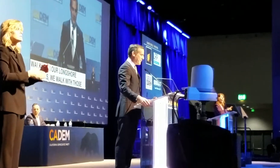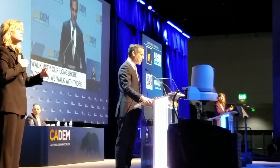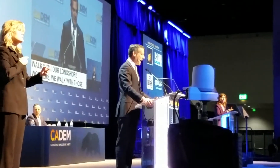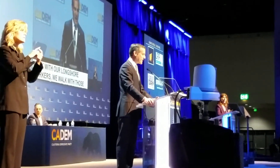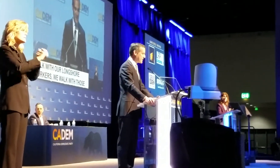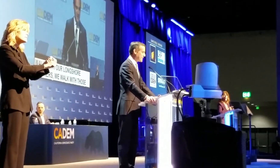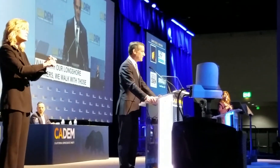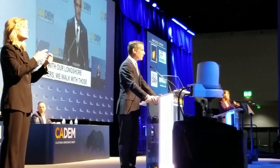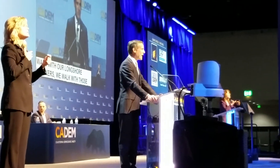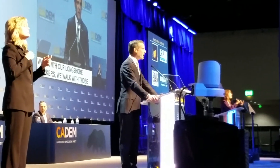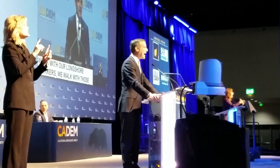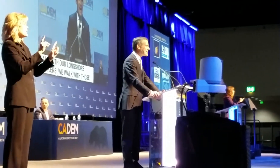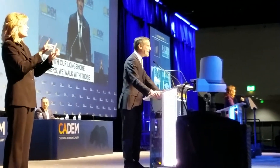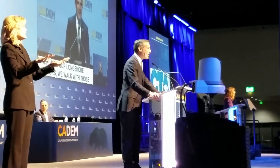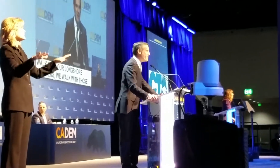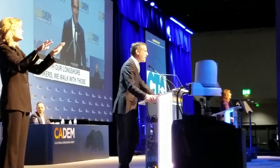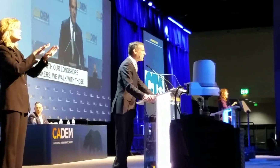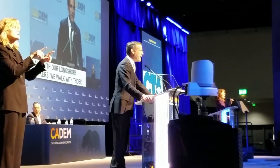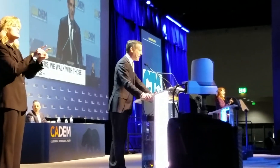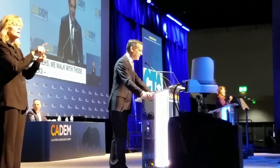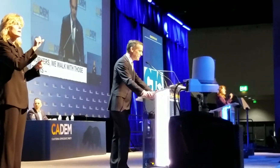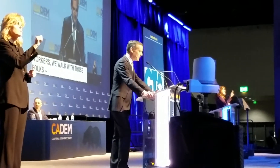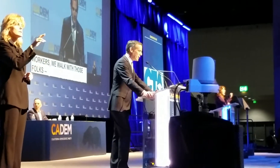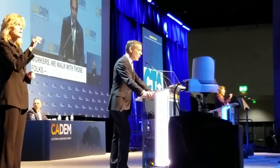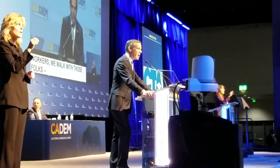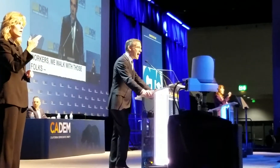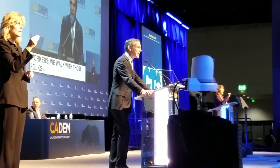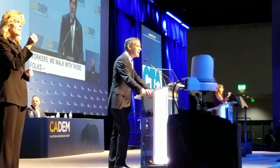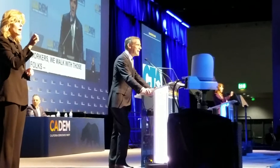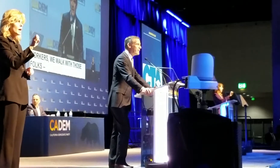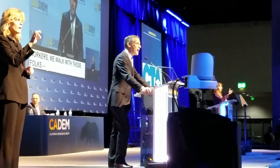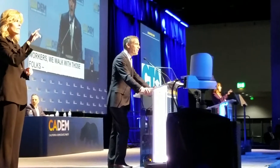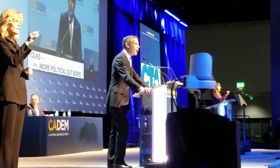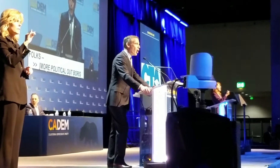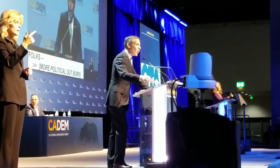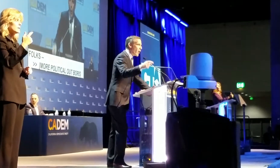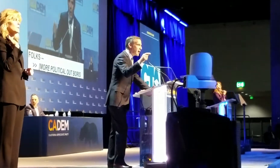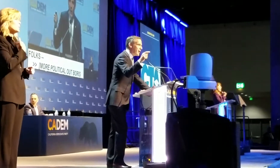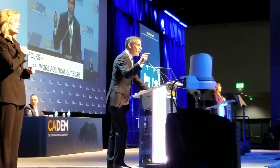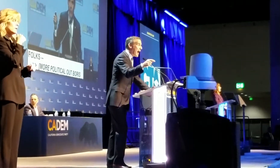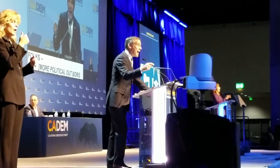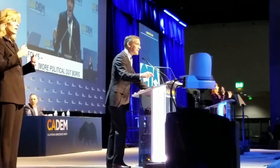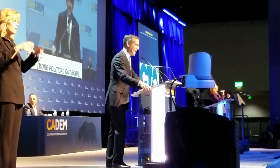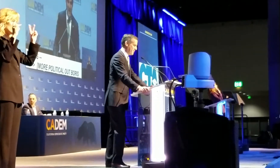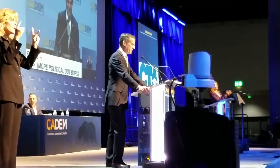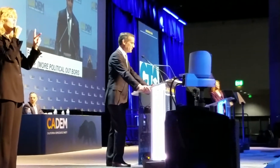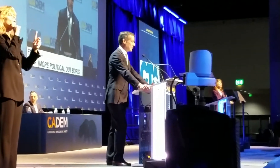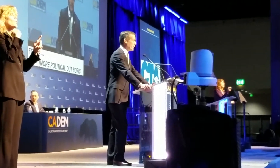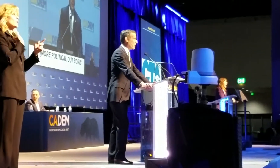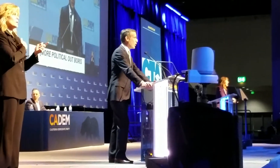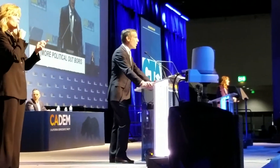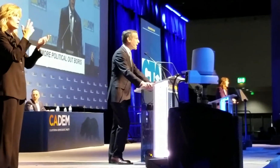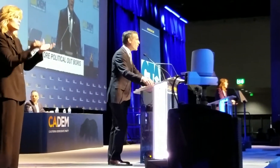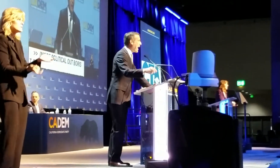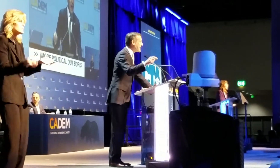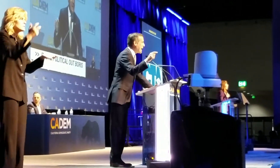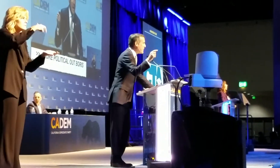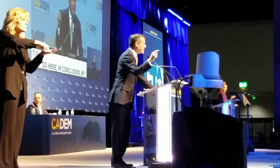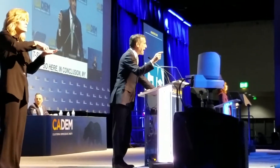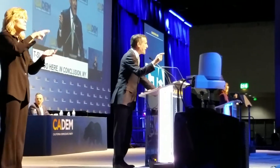fellow Democrats, like Sarah Mae Fleming, we're not going to give up. We're going to rise up. We're